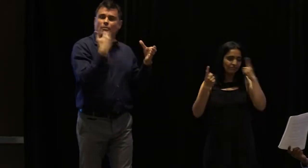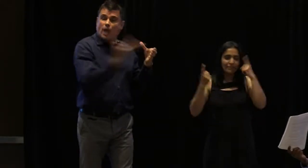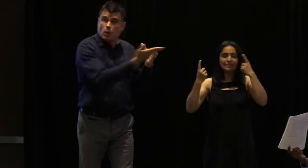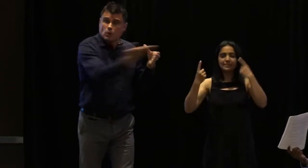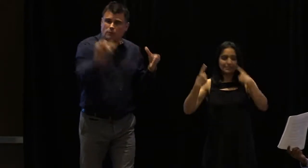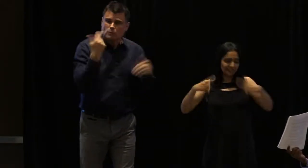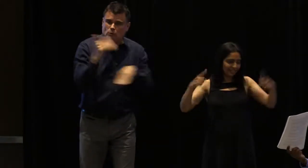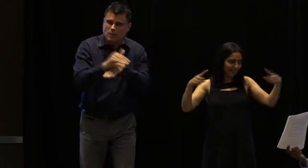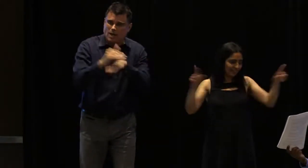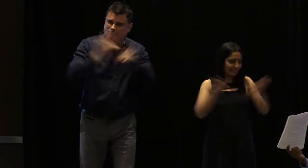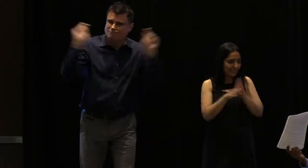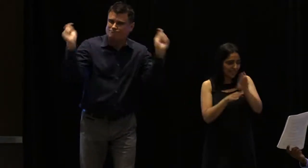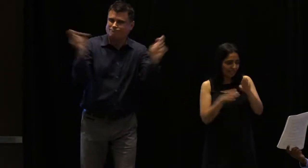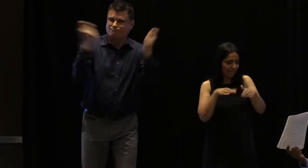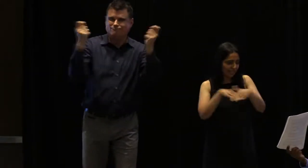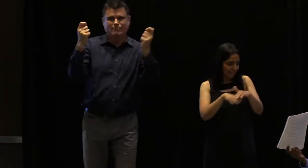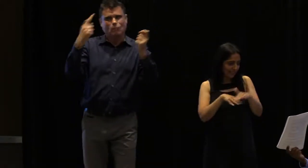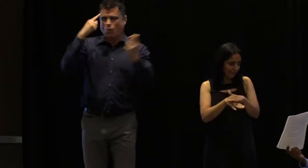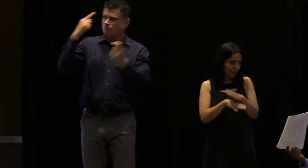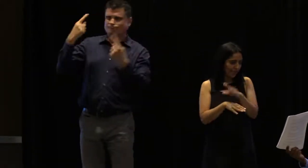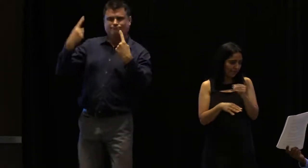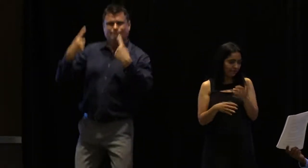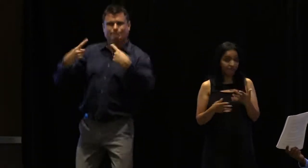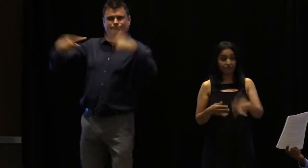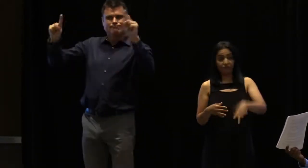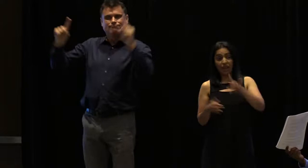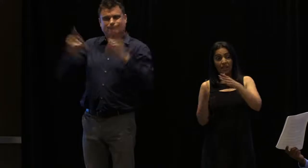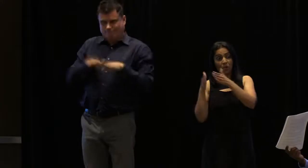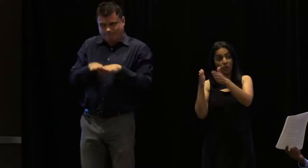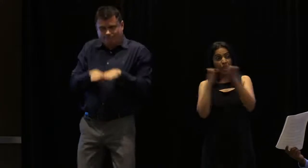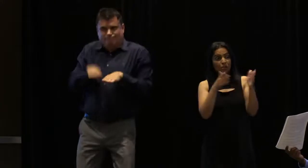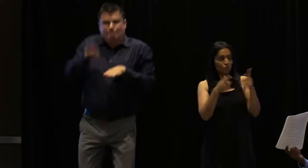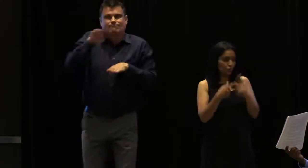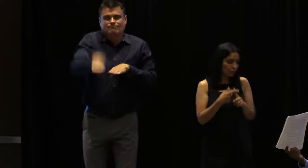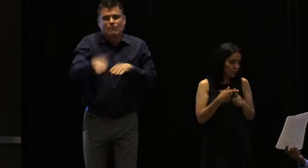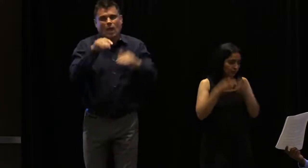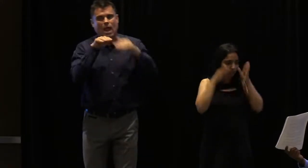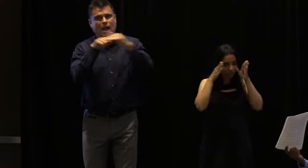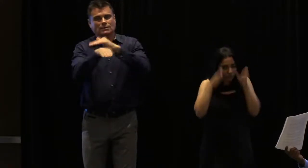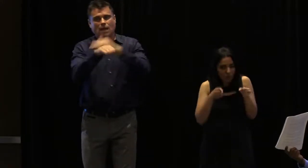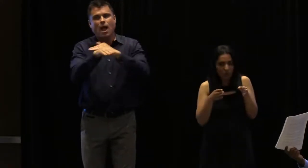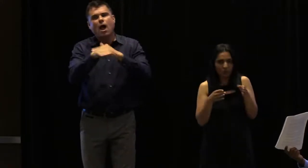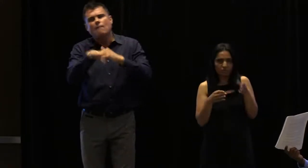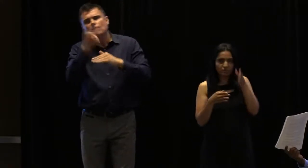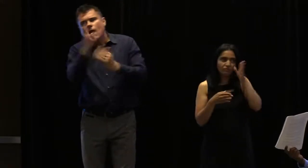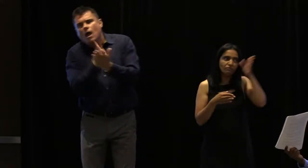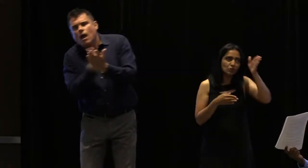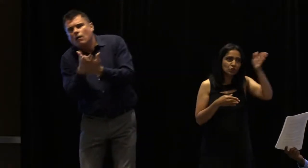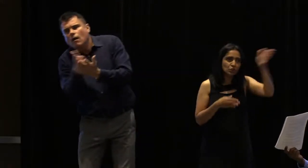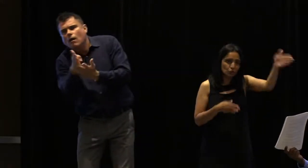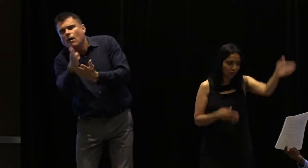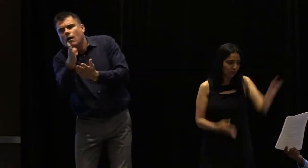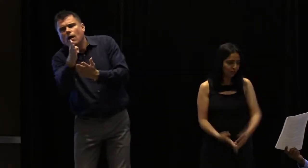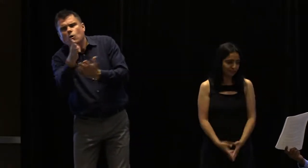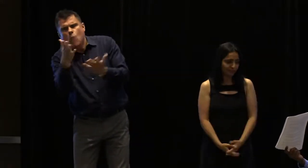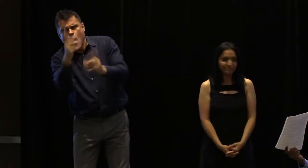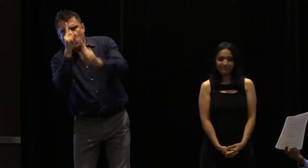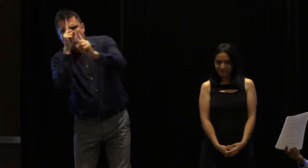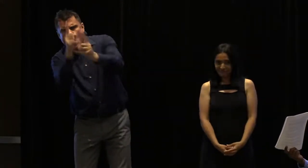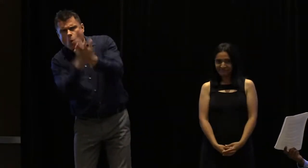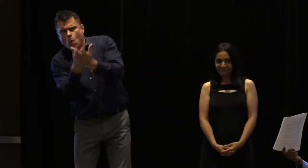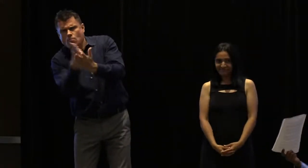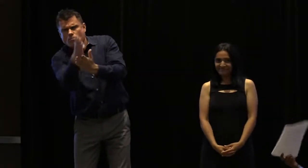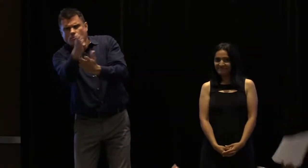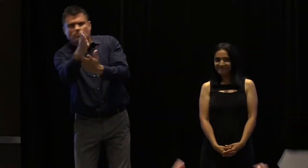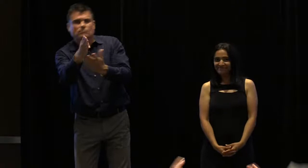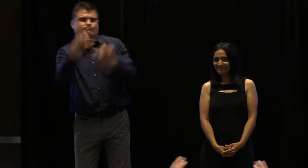for all of you for tonight's celebration, for making this a successful evening, and for finding incredibly creative